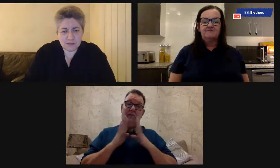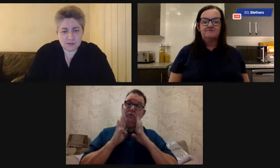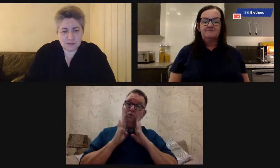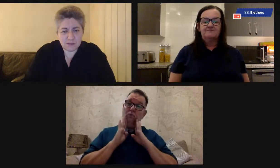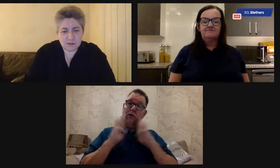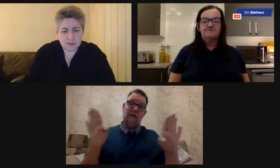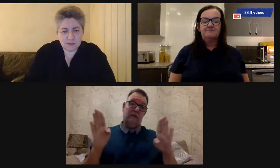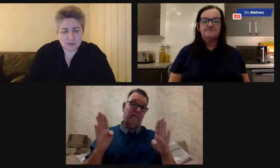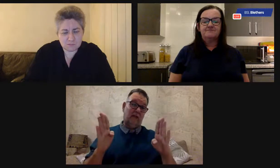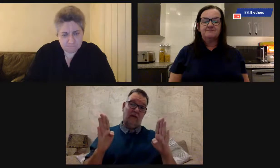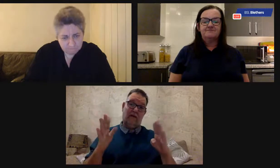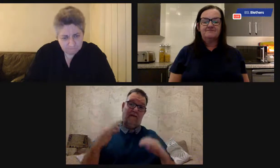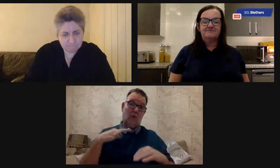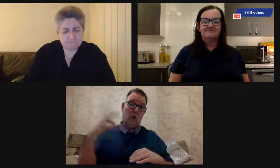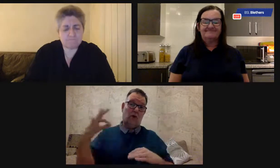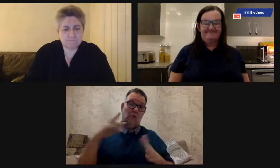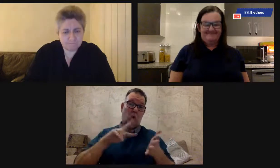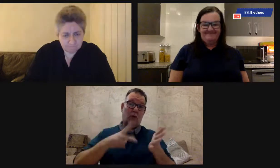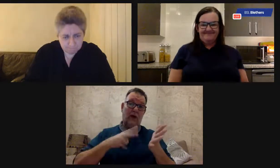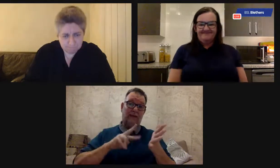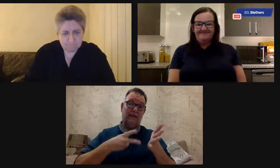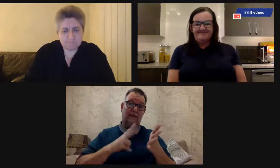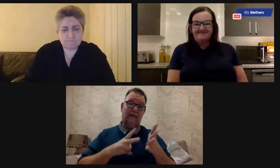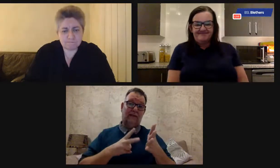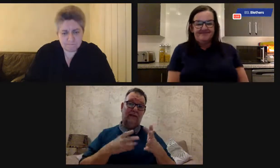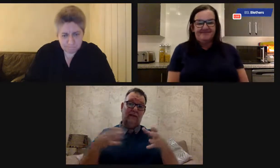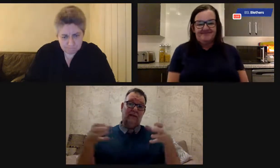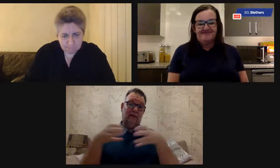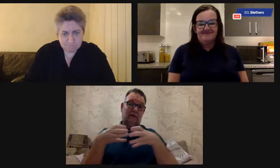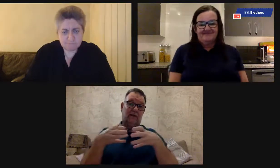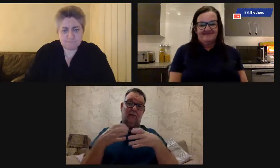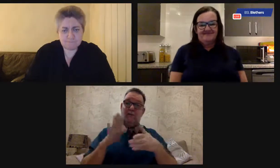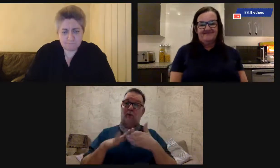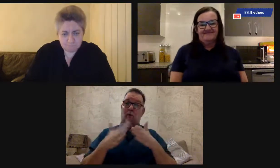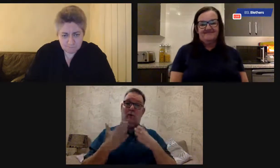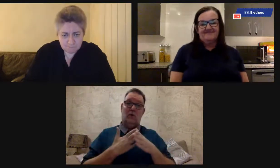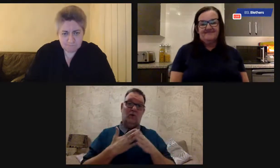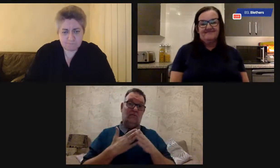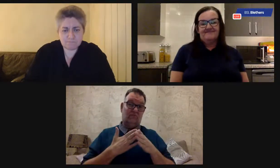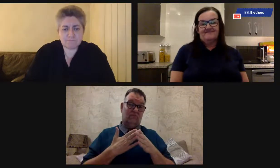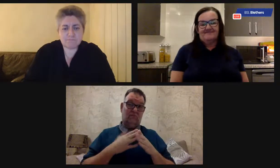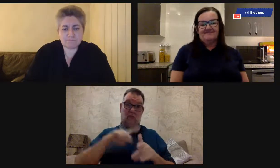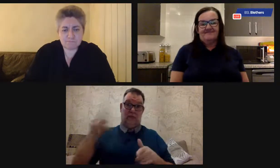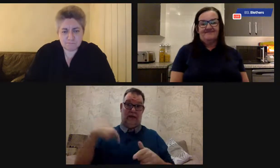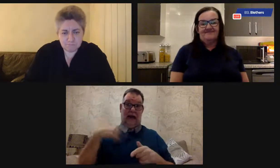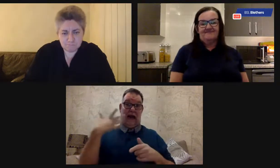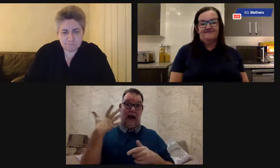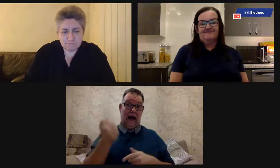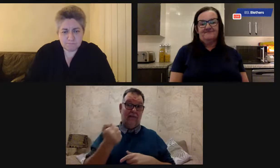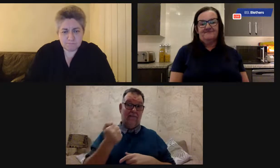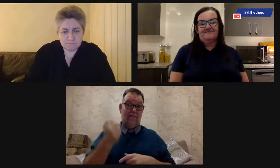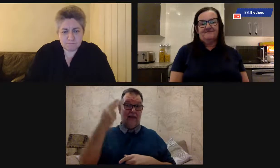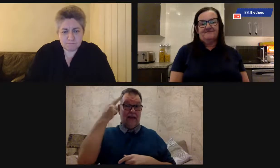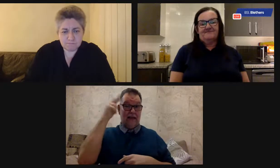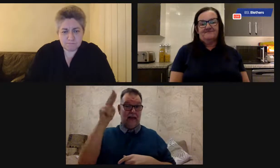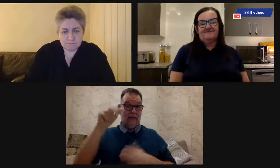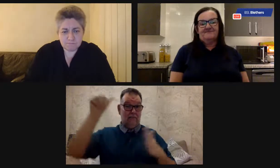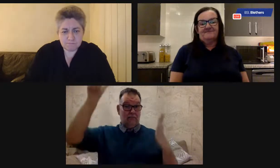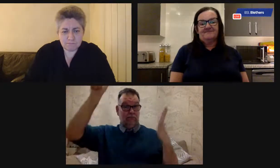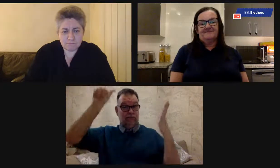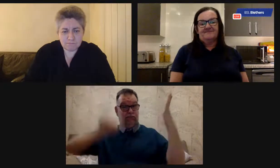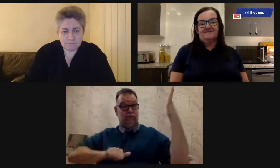me, Deaf UK 50 Plus is a wonderful volunteer